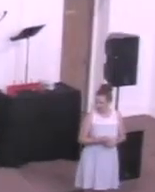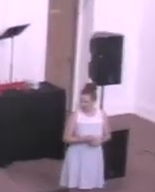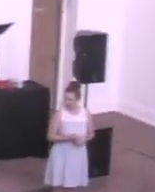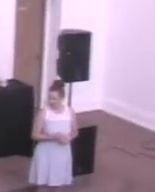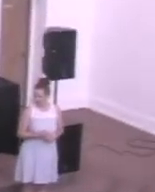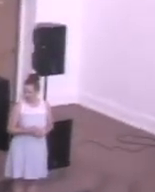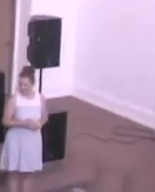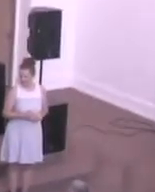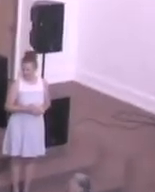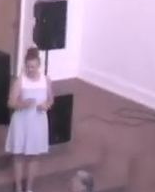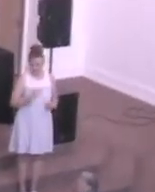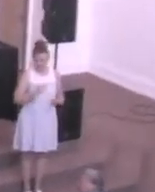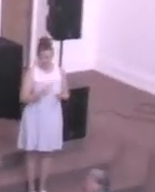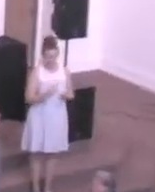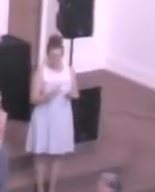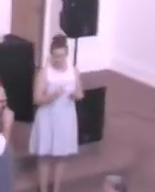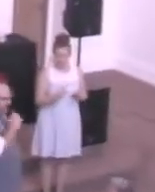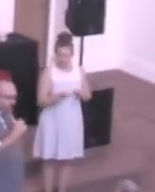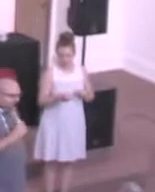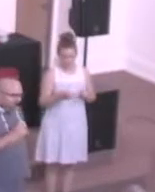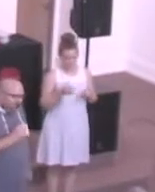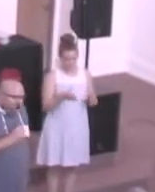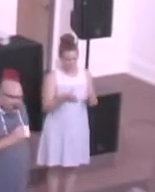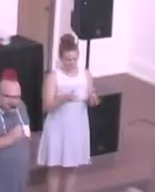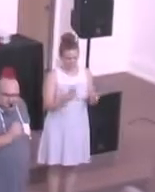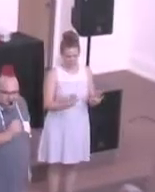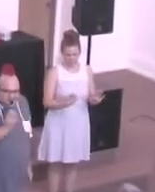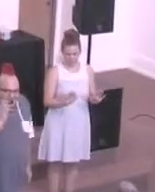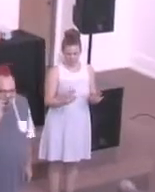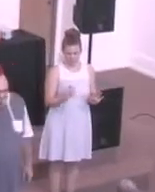I'm going to change gears right now. Is that okay?